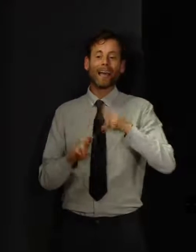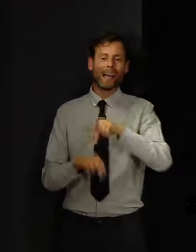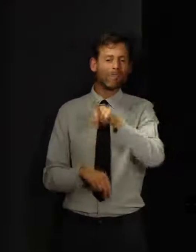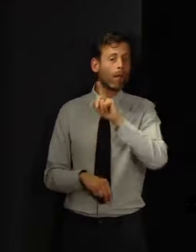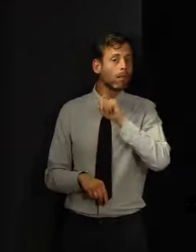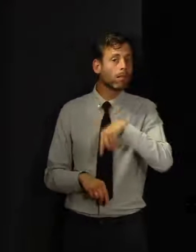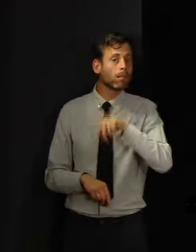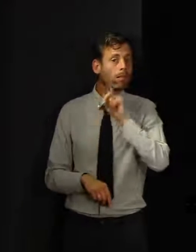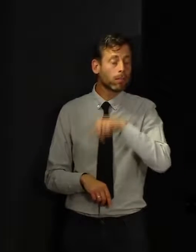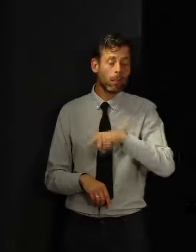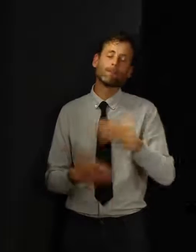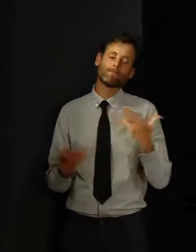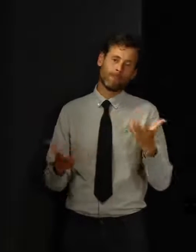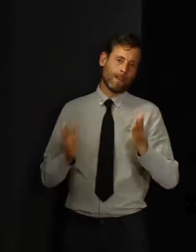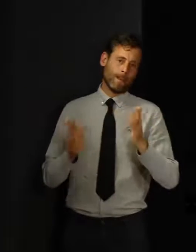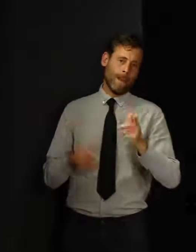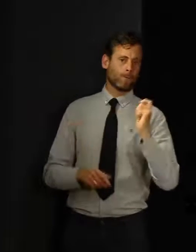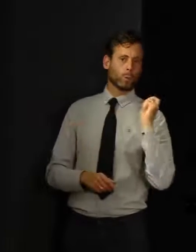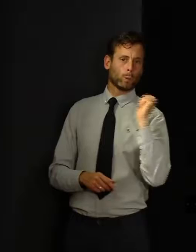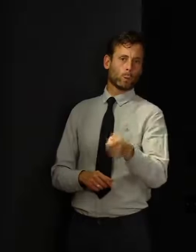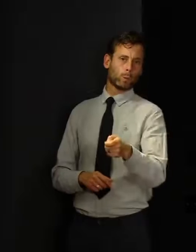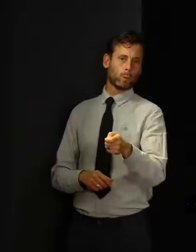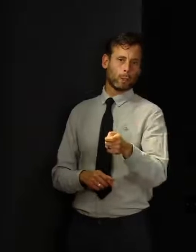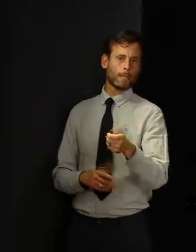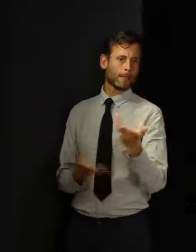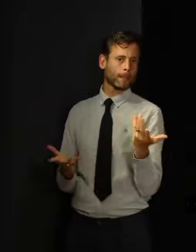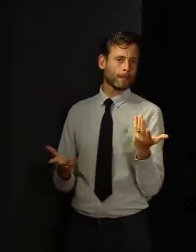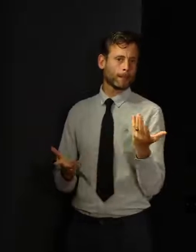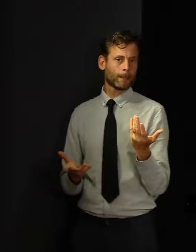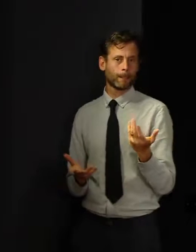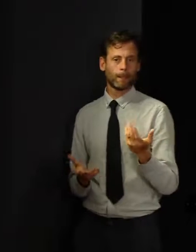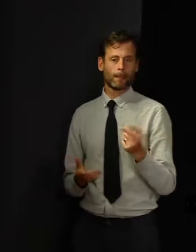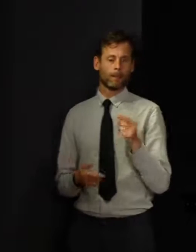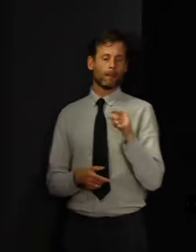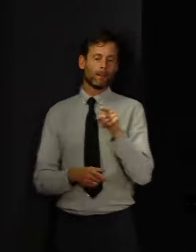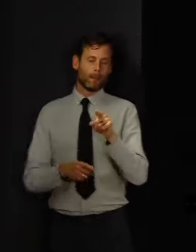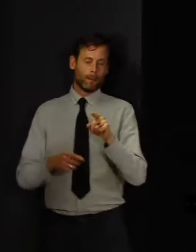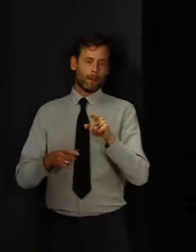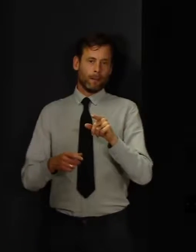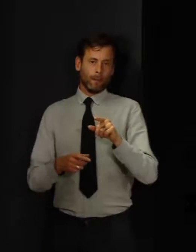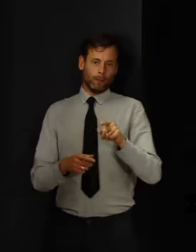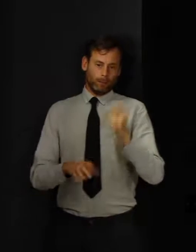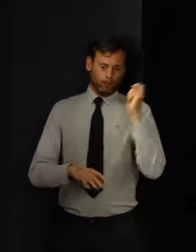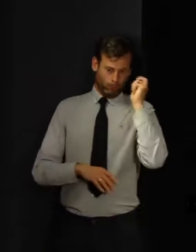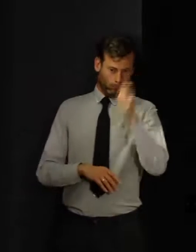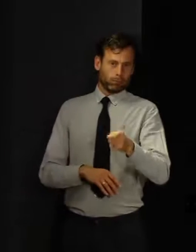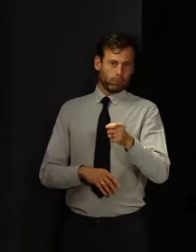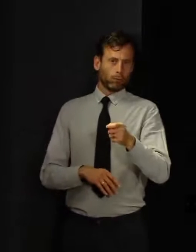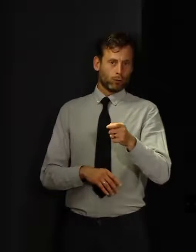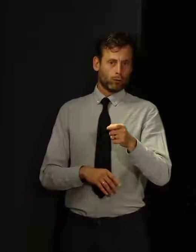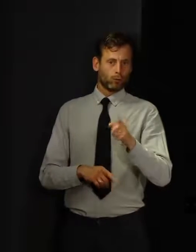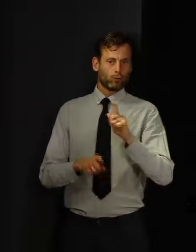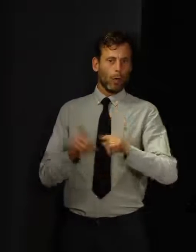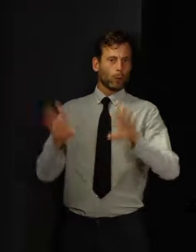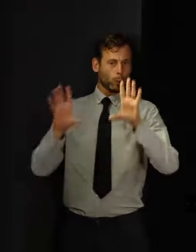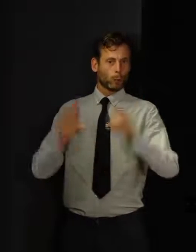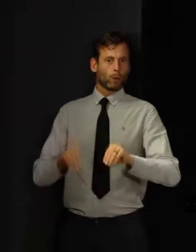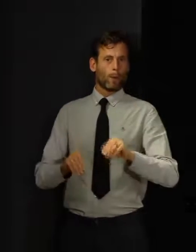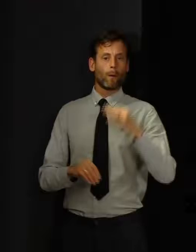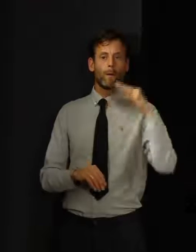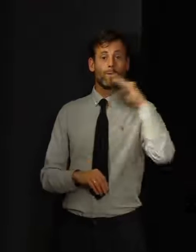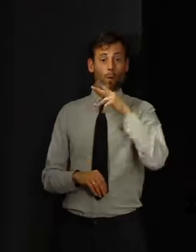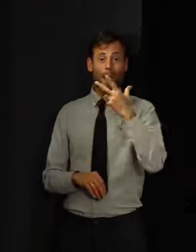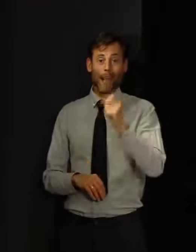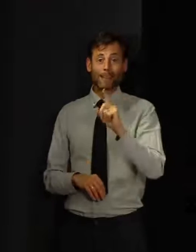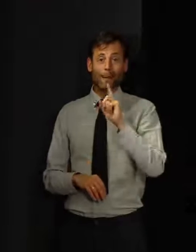enforcement measures from a Police Scotland perspective as well, I can see that the enforcement is a very strong enforcement and deterrent indeed. £480